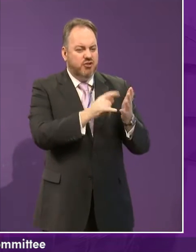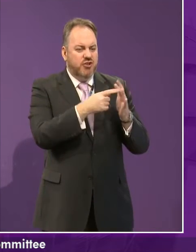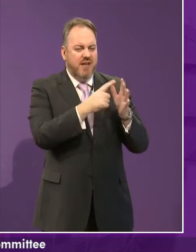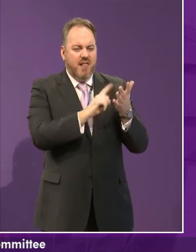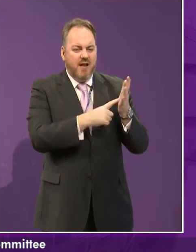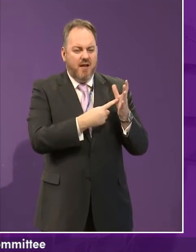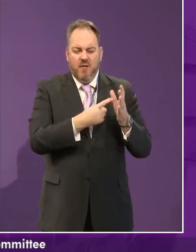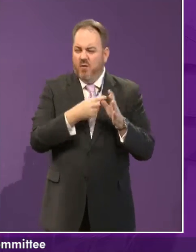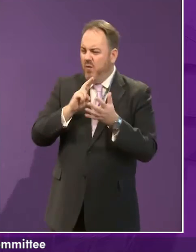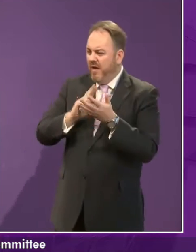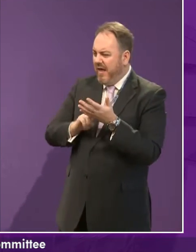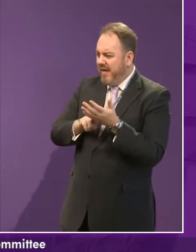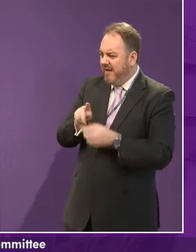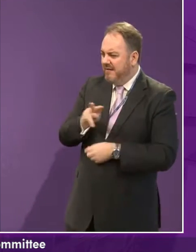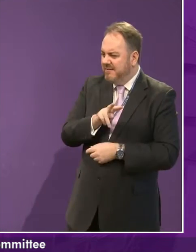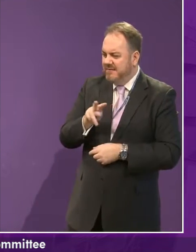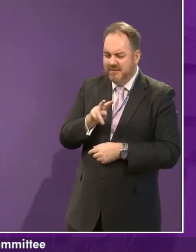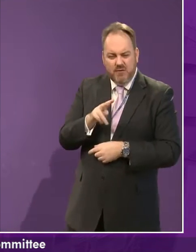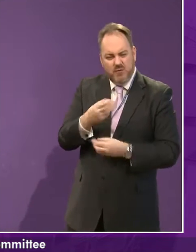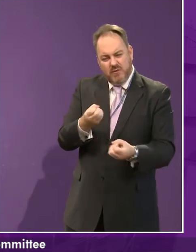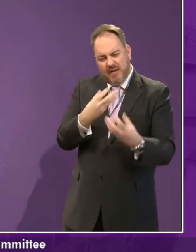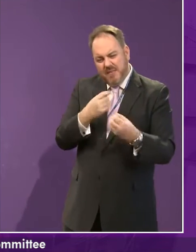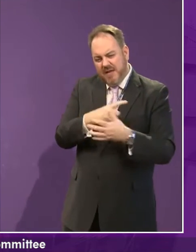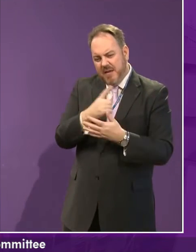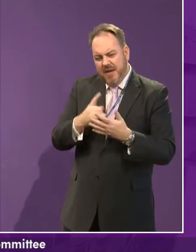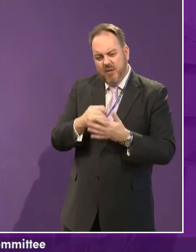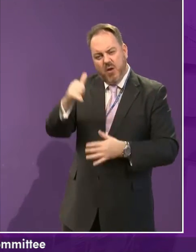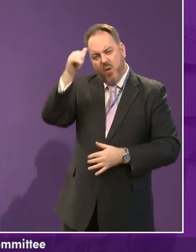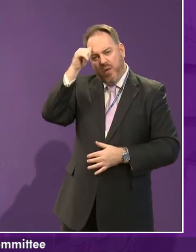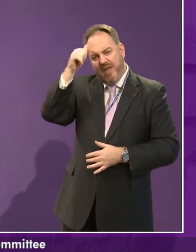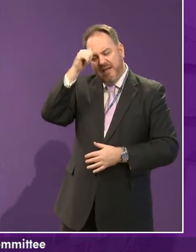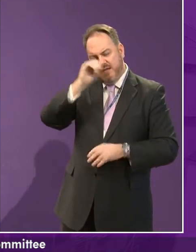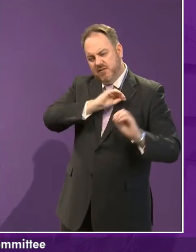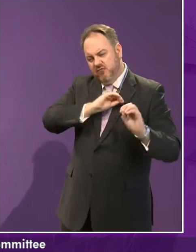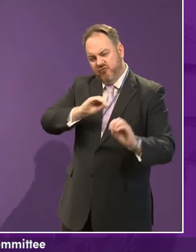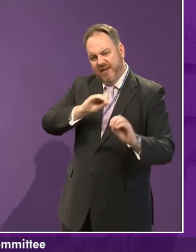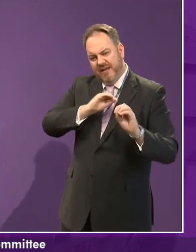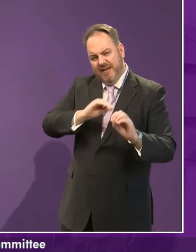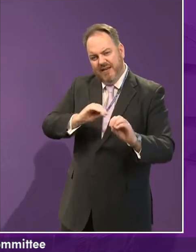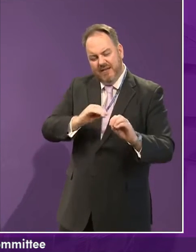training. And I wonder if you could perhaps give me a bit more information as to how